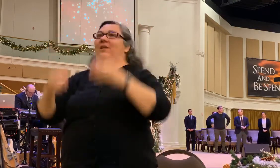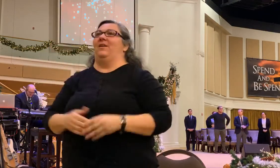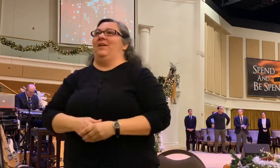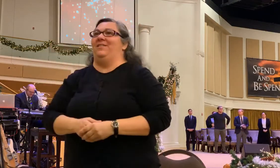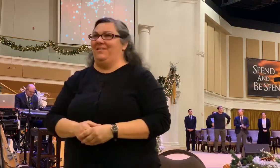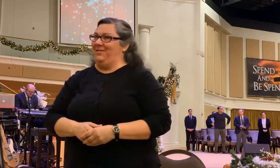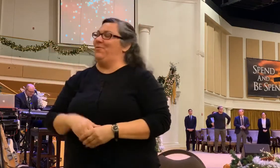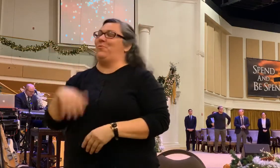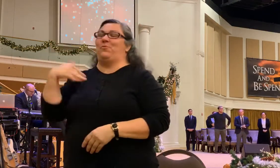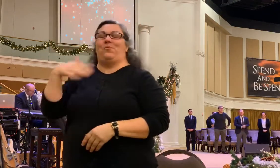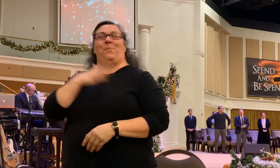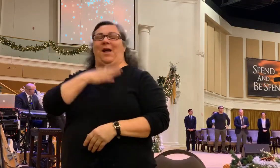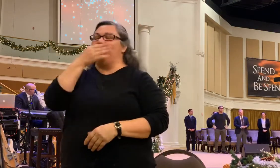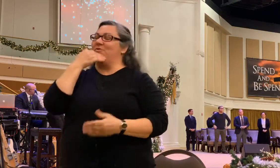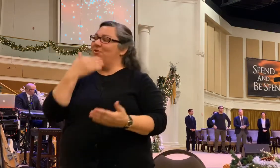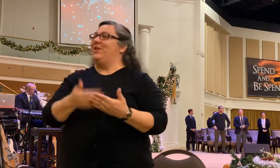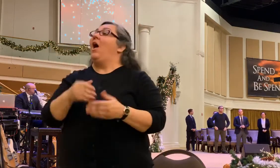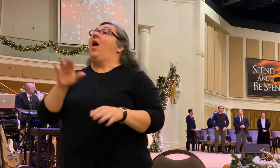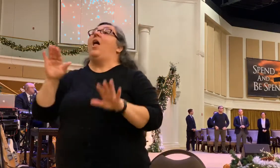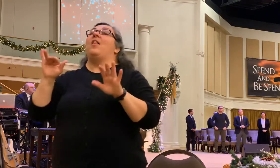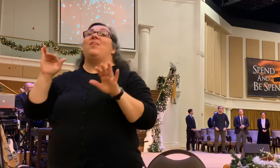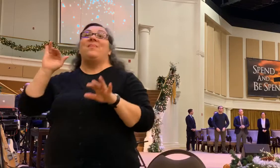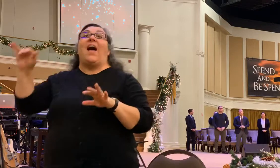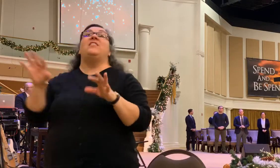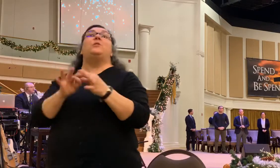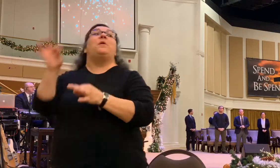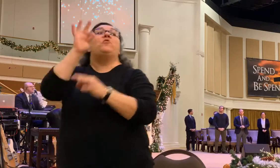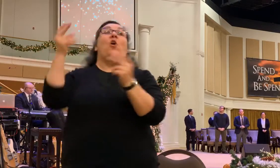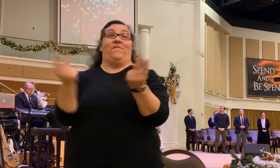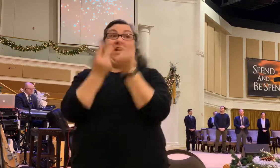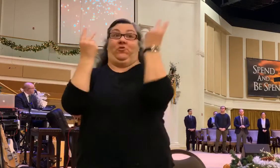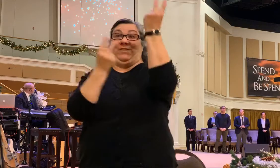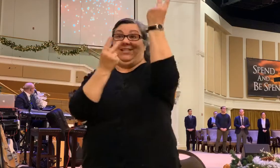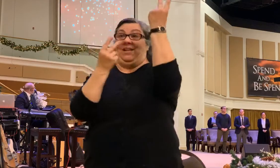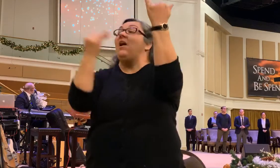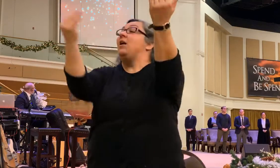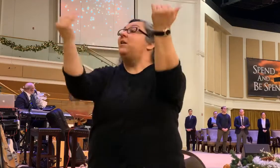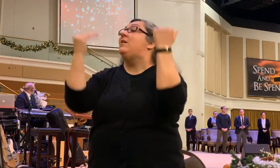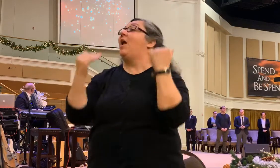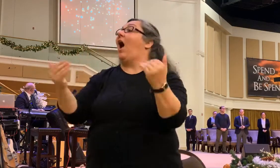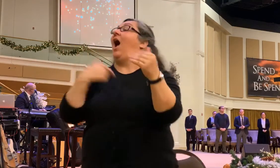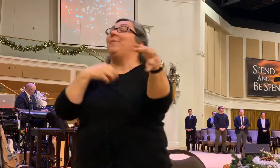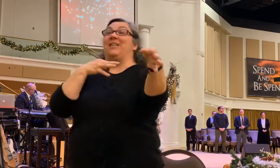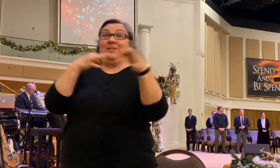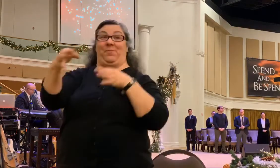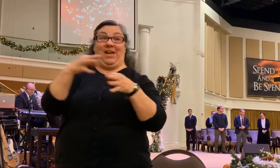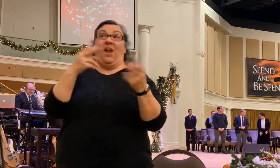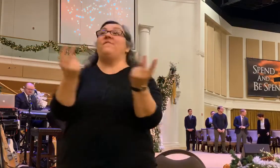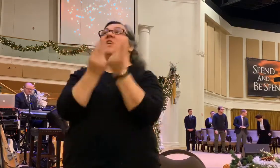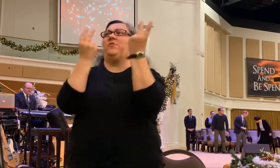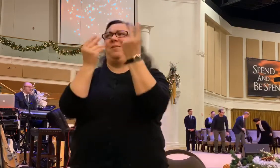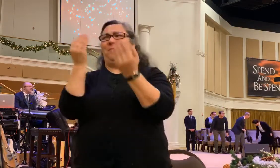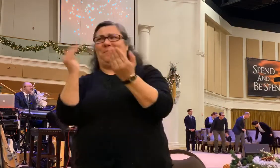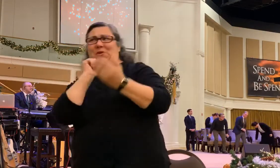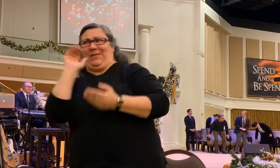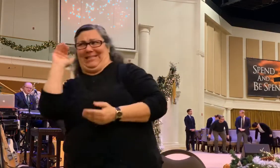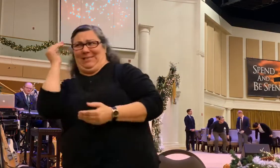Hallelujah. Oh my goodness. Hey, those are spiritual victories. Let me tell you a victory that may not seem so